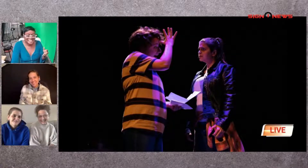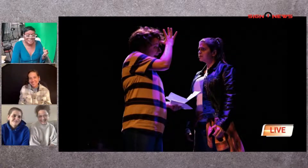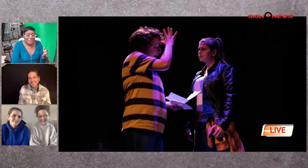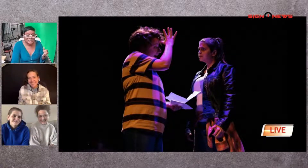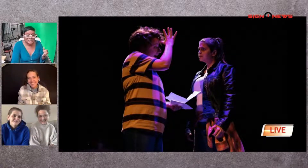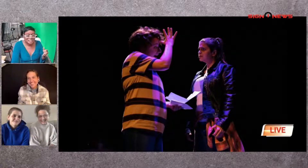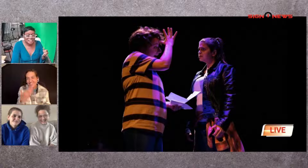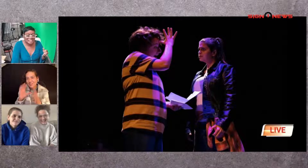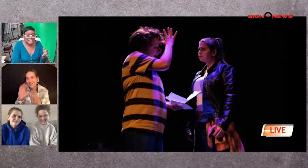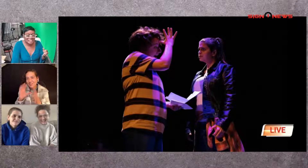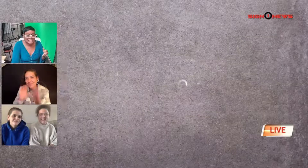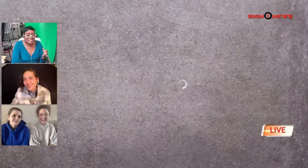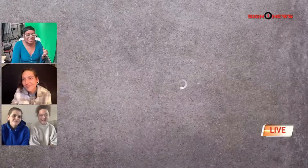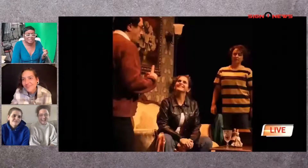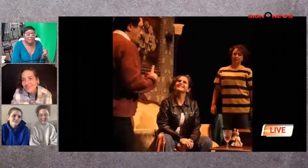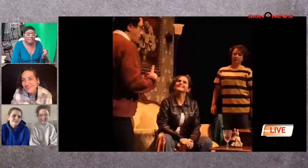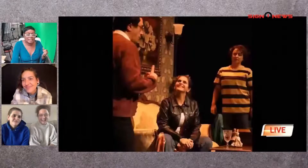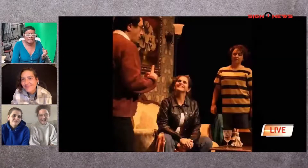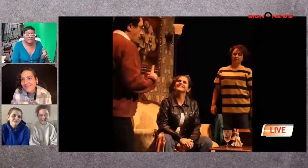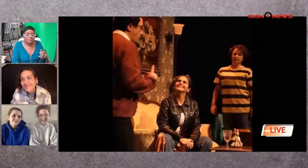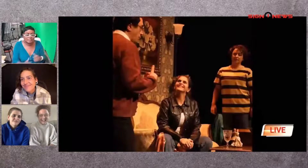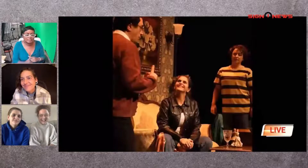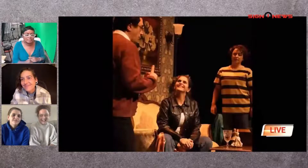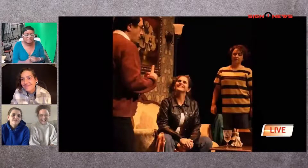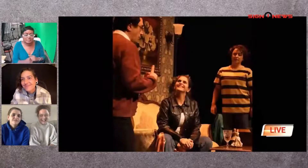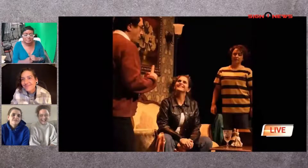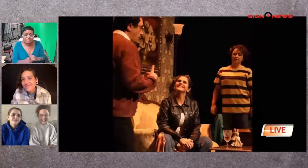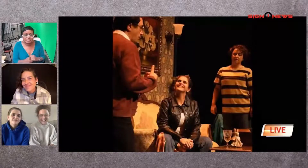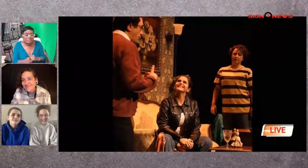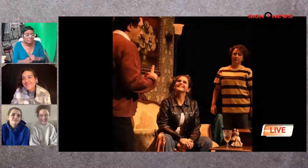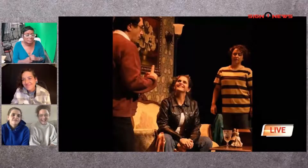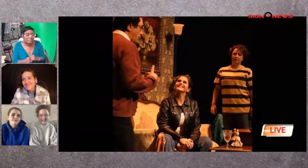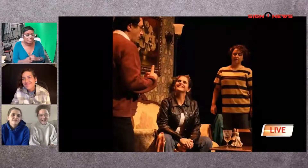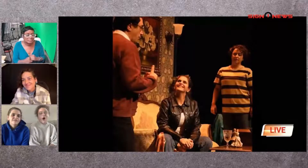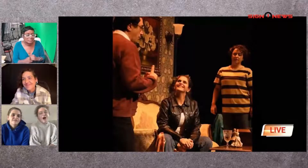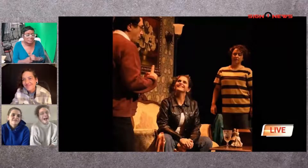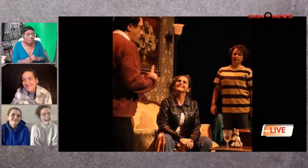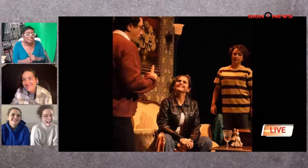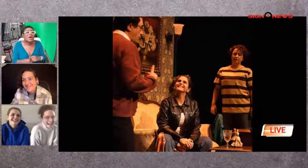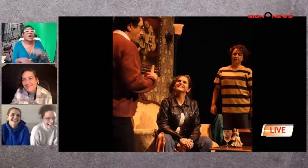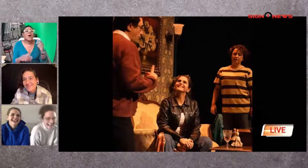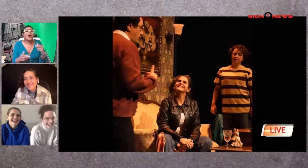Yeah, that's a cool picture. What about this one?